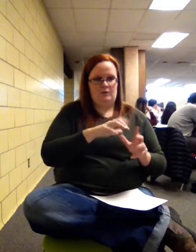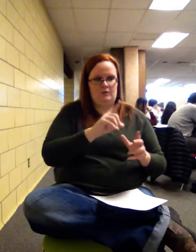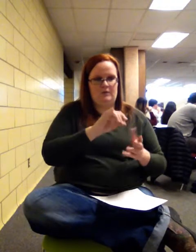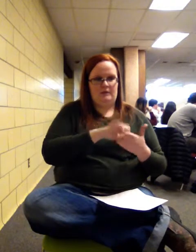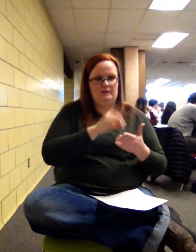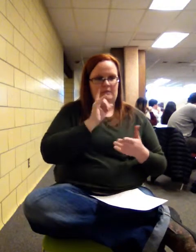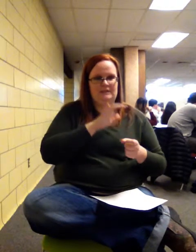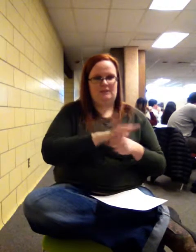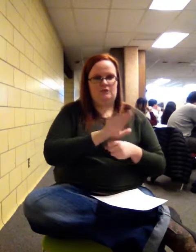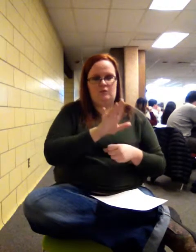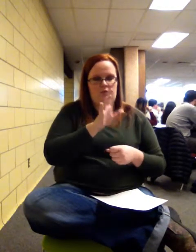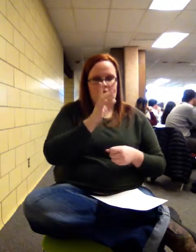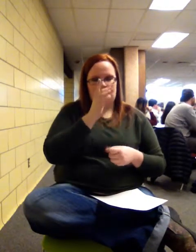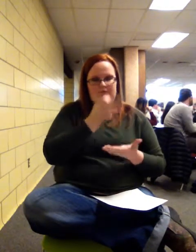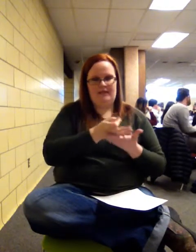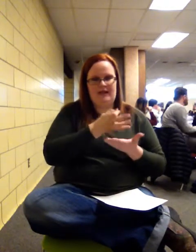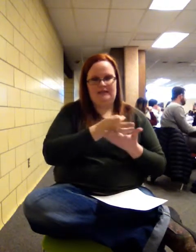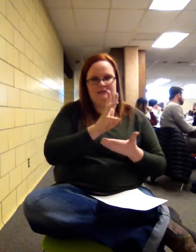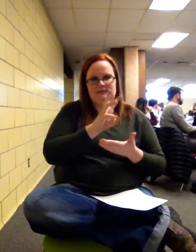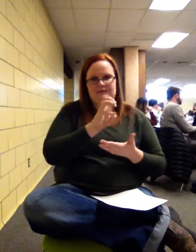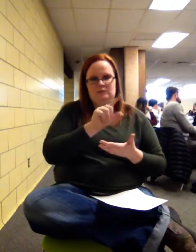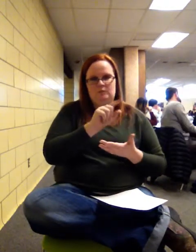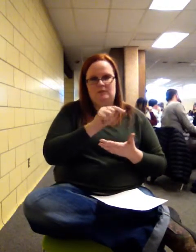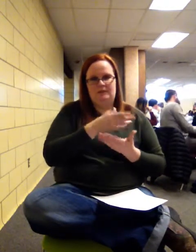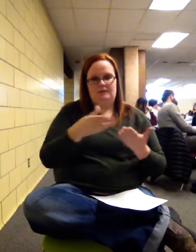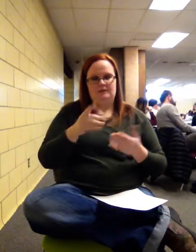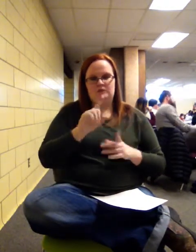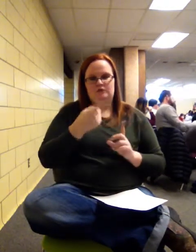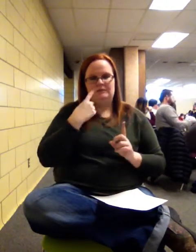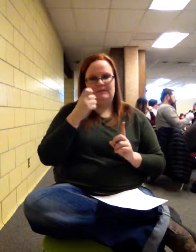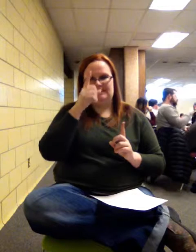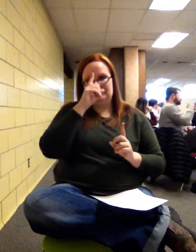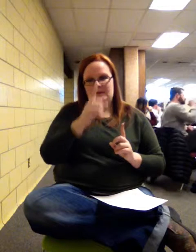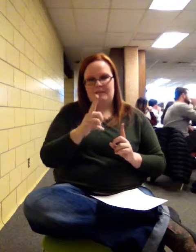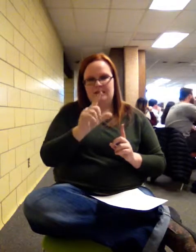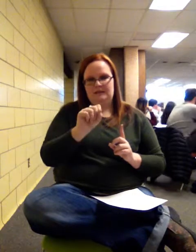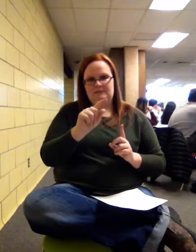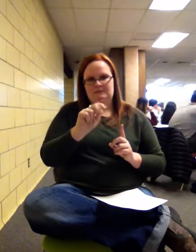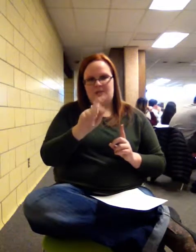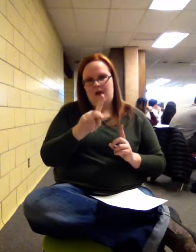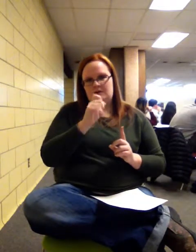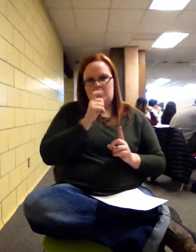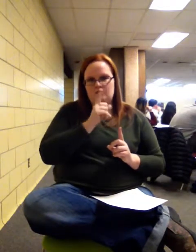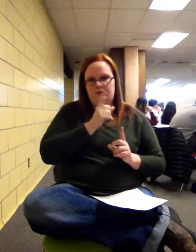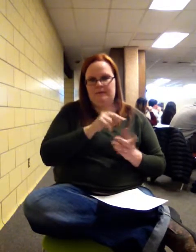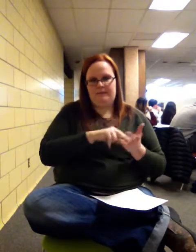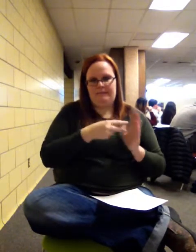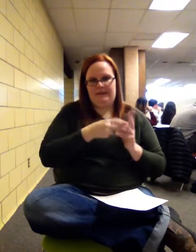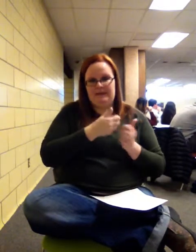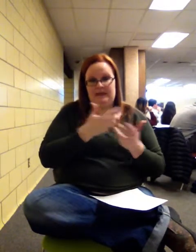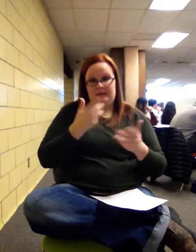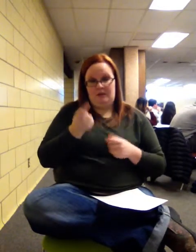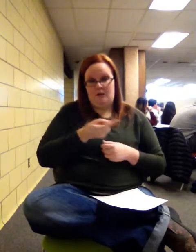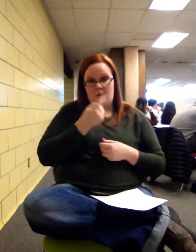But basically, just because it's a penny stock doesn't necessarily mean anything always. I mean,